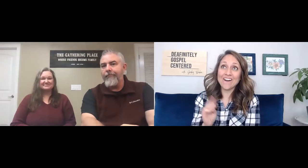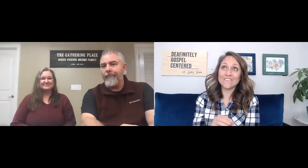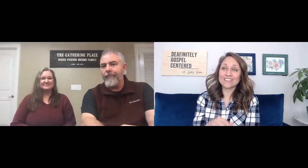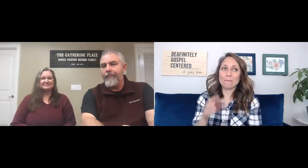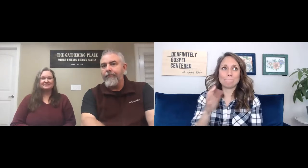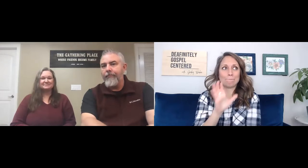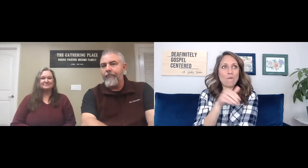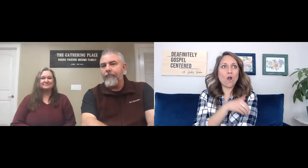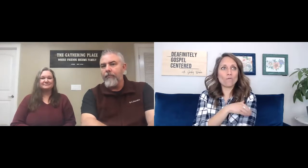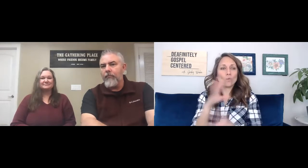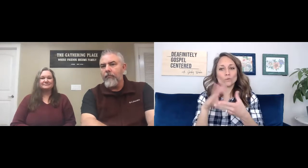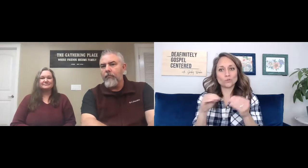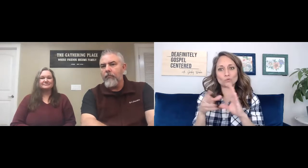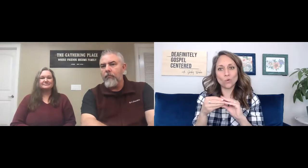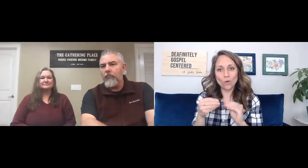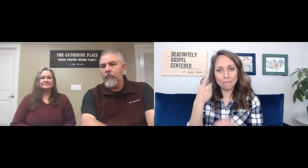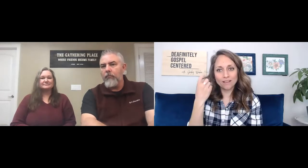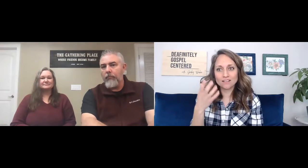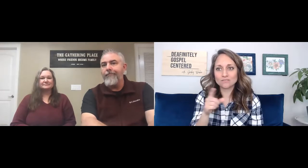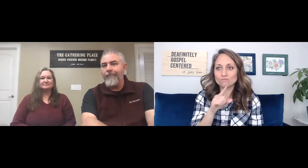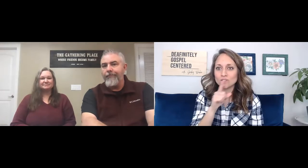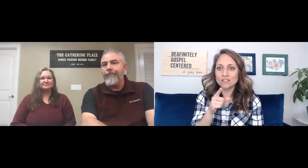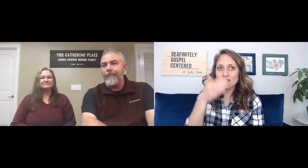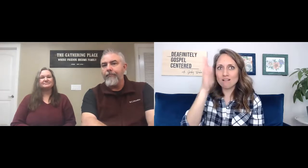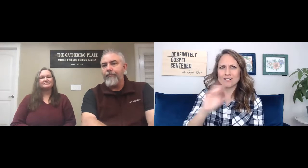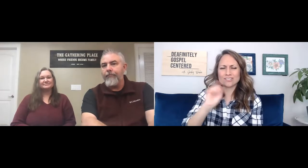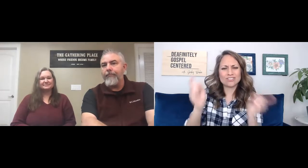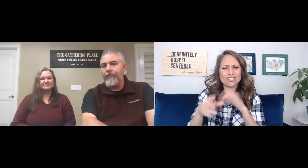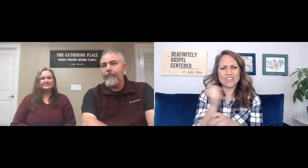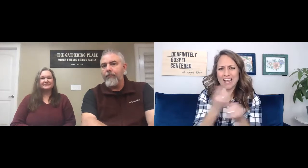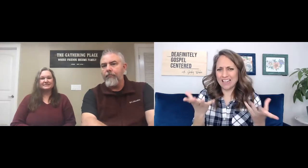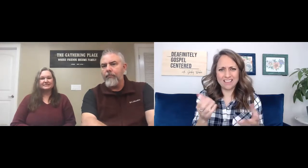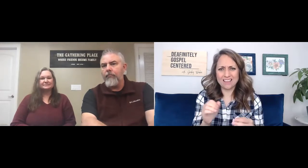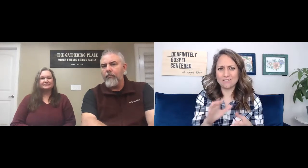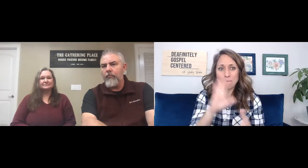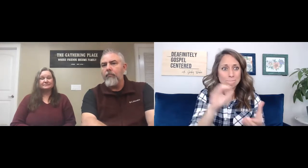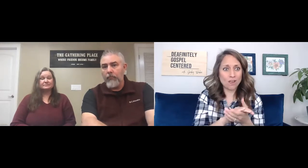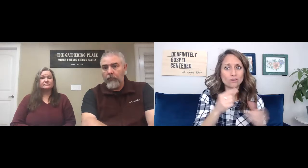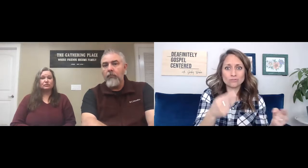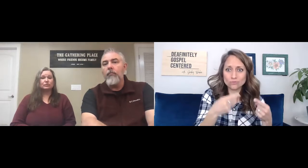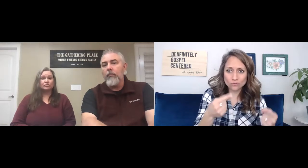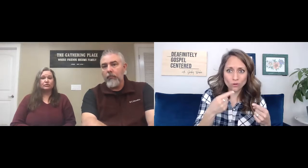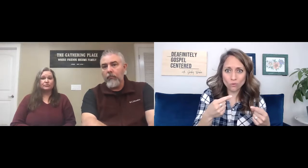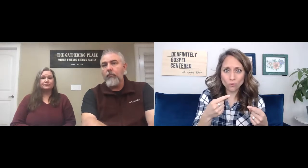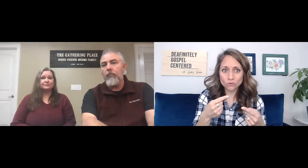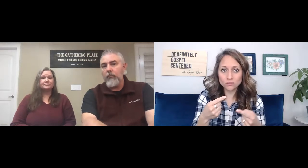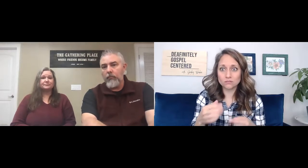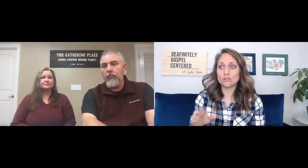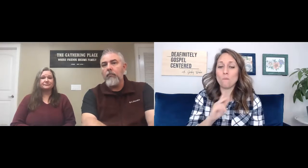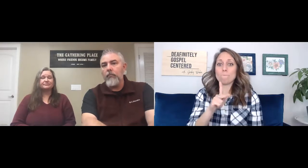Wow. You guys have a powerful story. Really, nothing is impossible with God. He can work